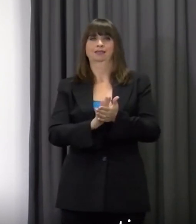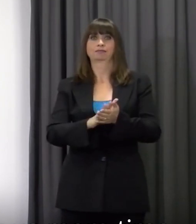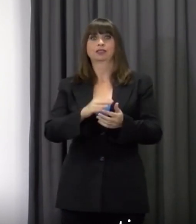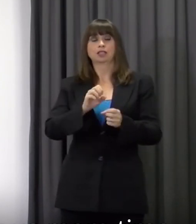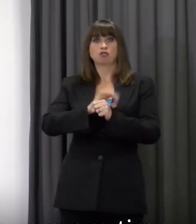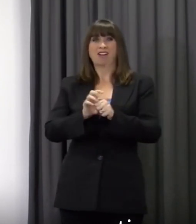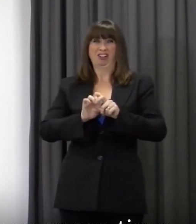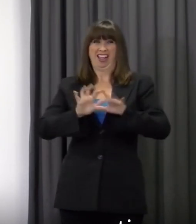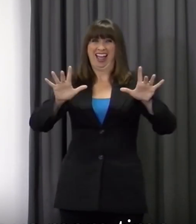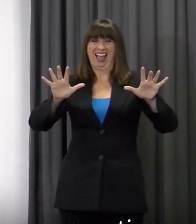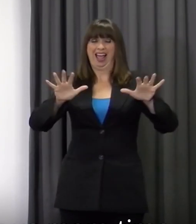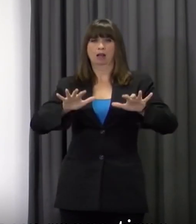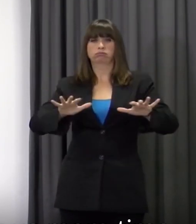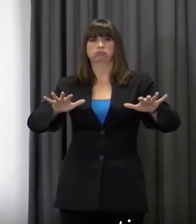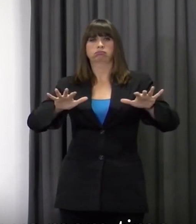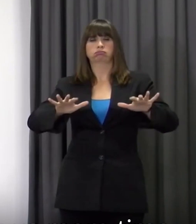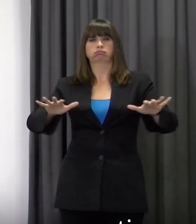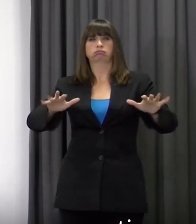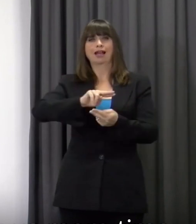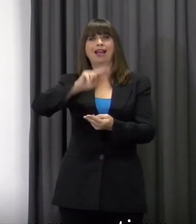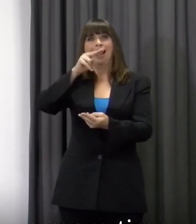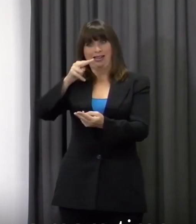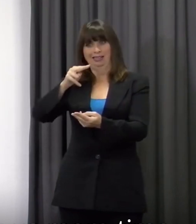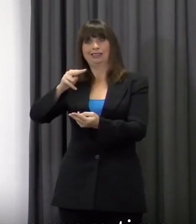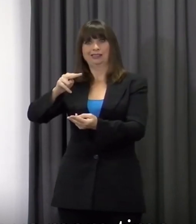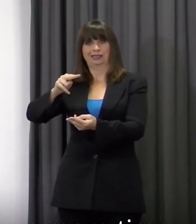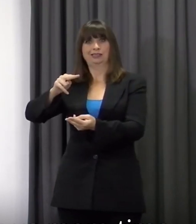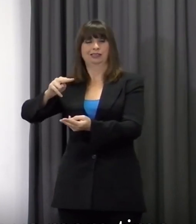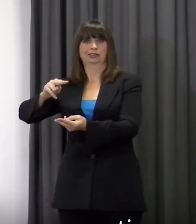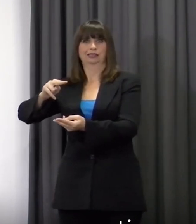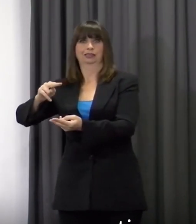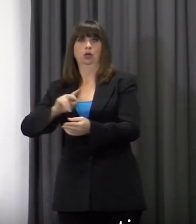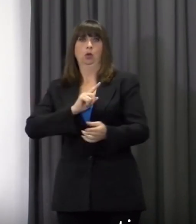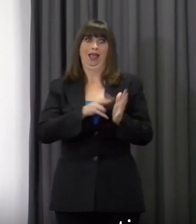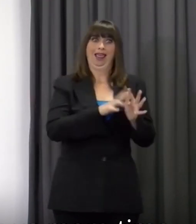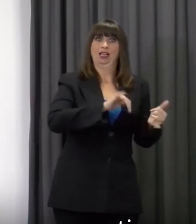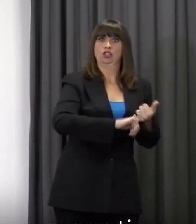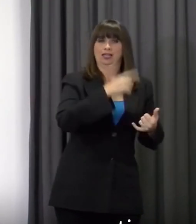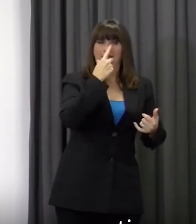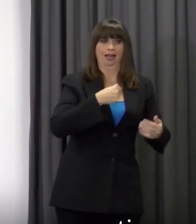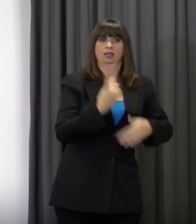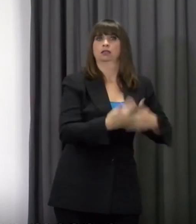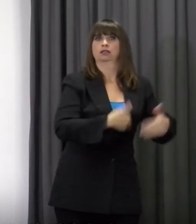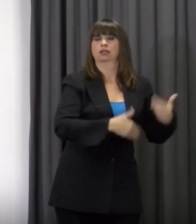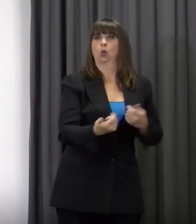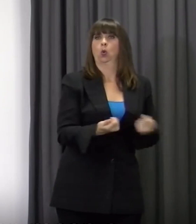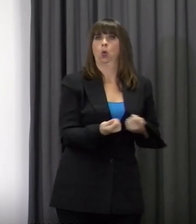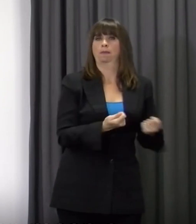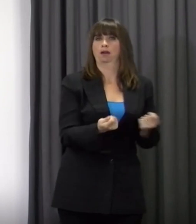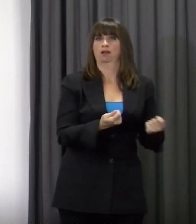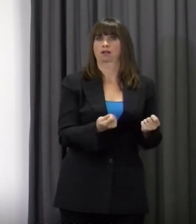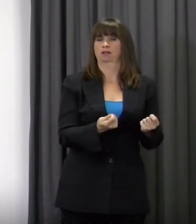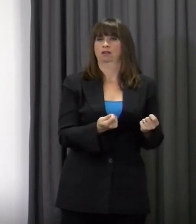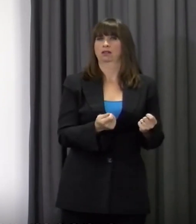and buying us more time and vital capacity in the health service. A fire break would